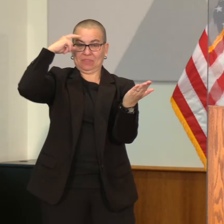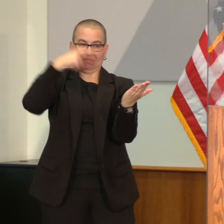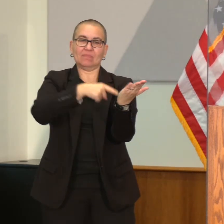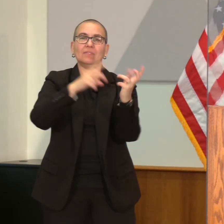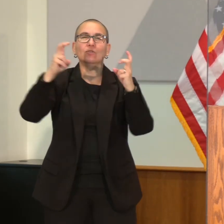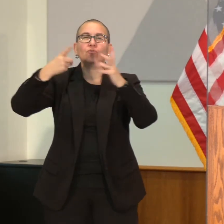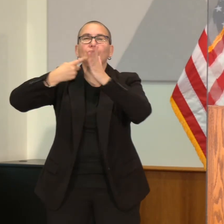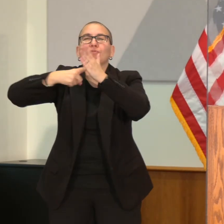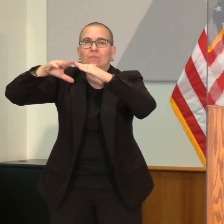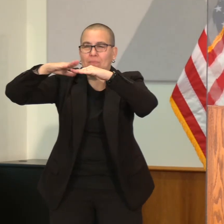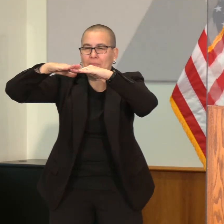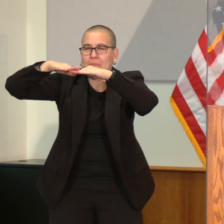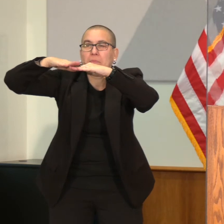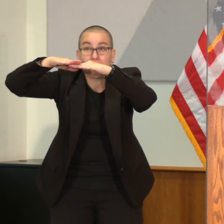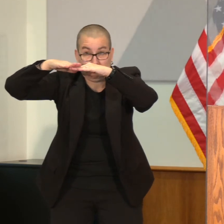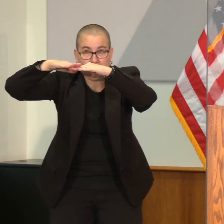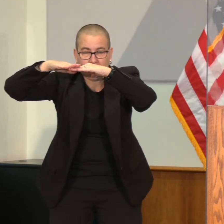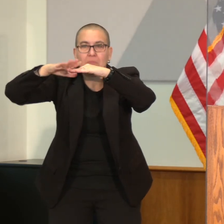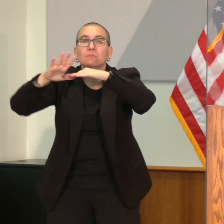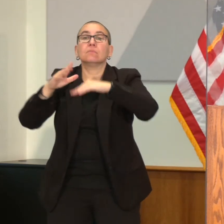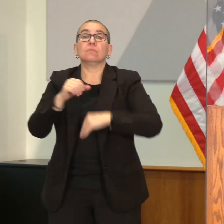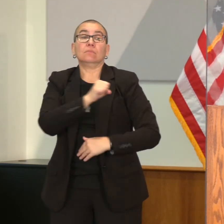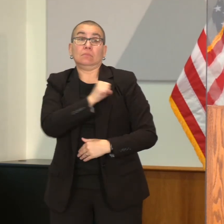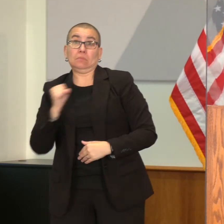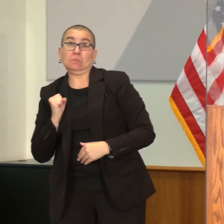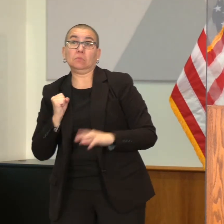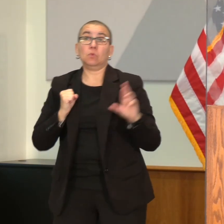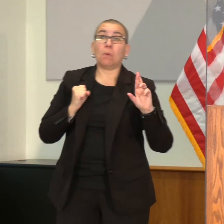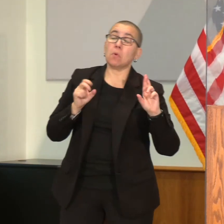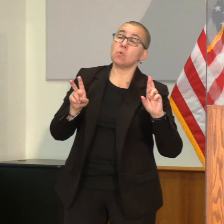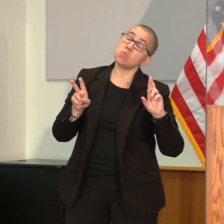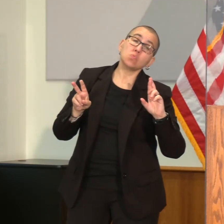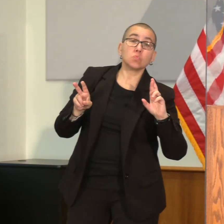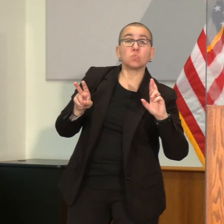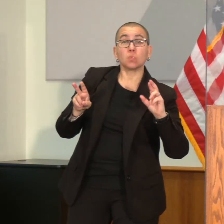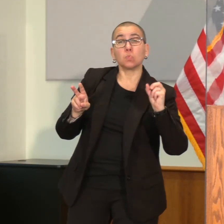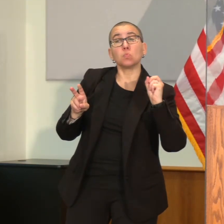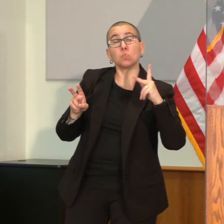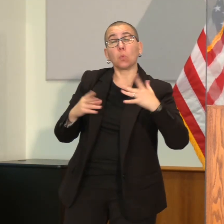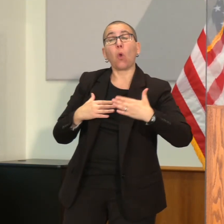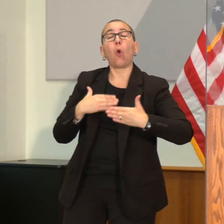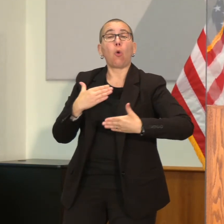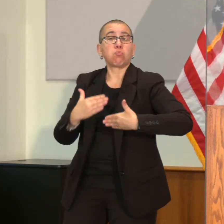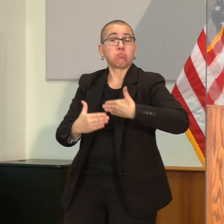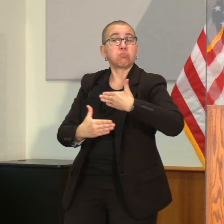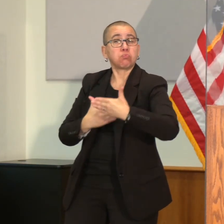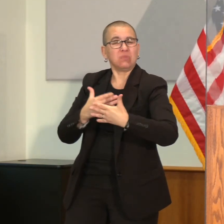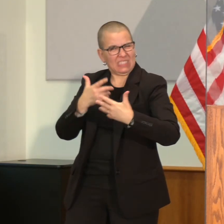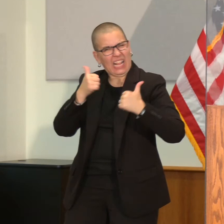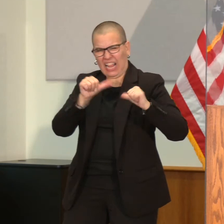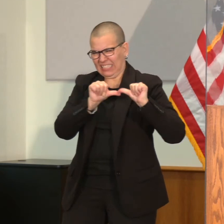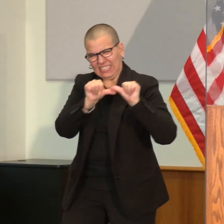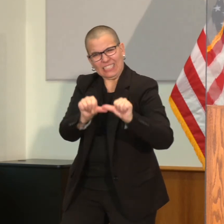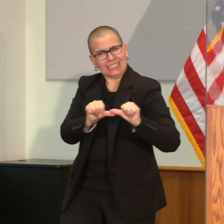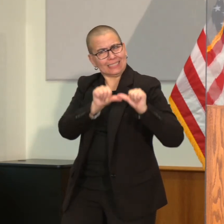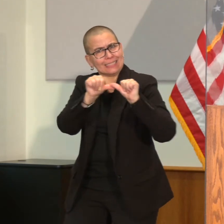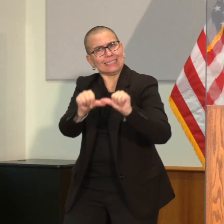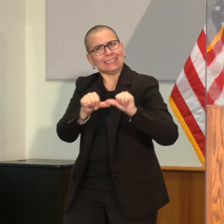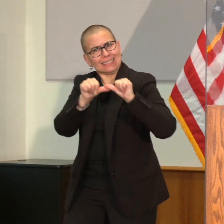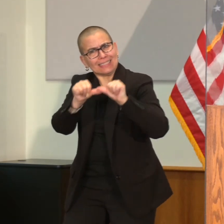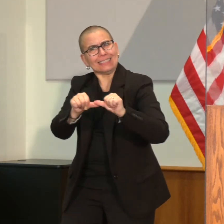would agree to at the time, and we understood this work needed to continue in the 2021 session. As of